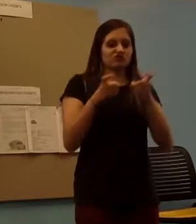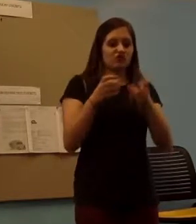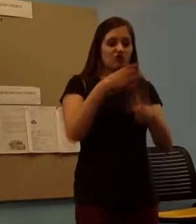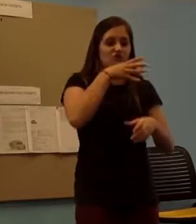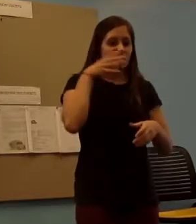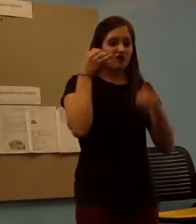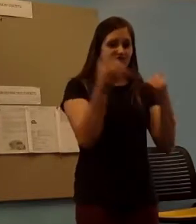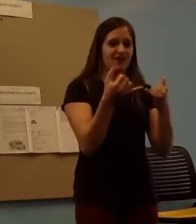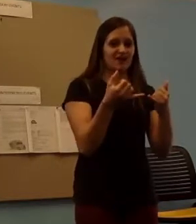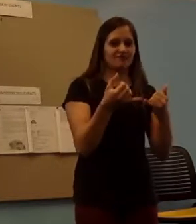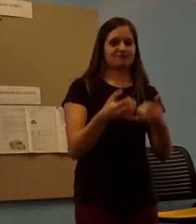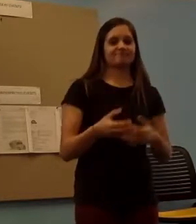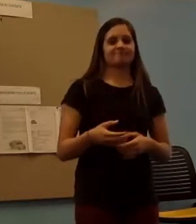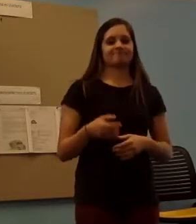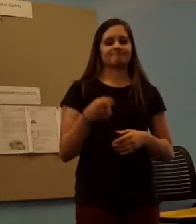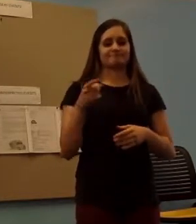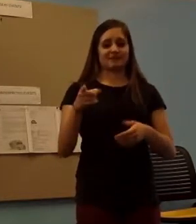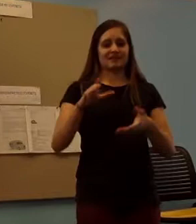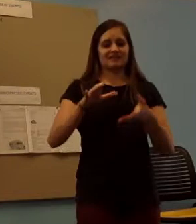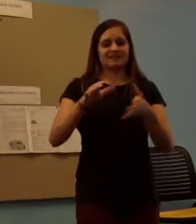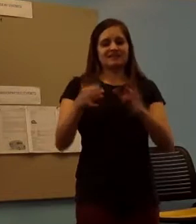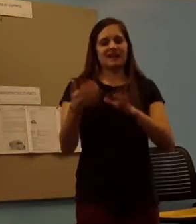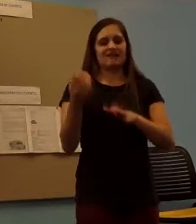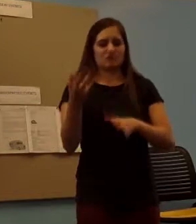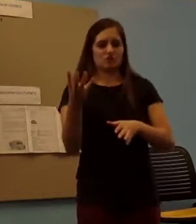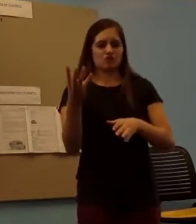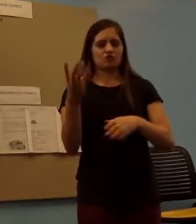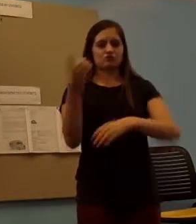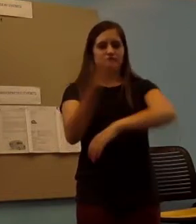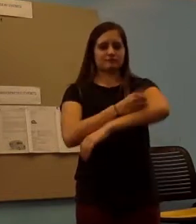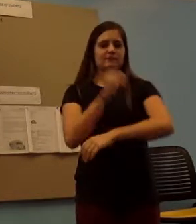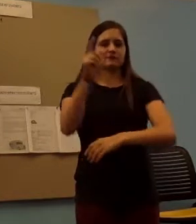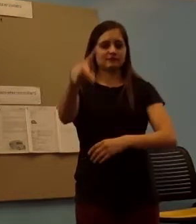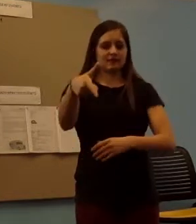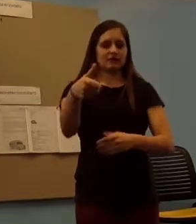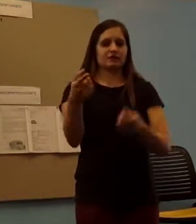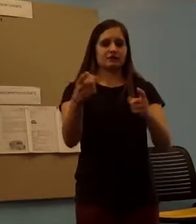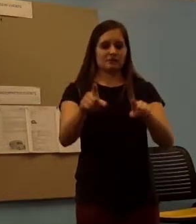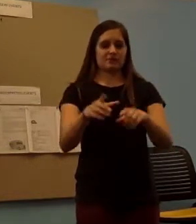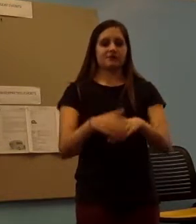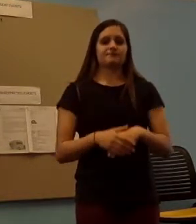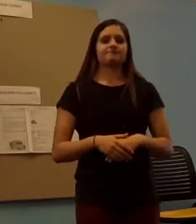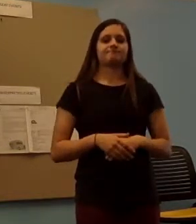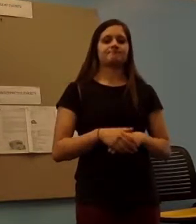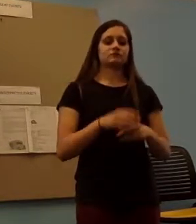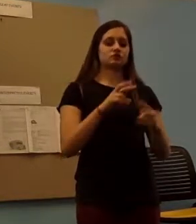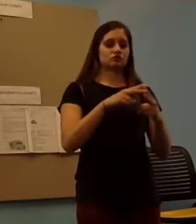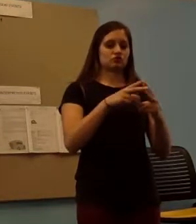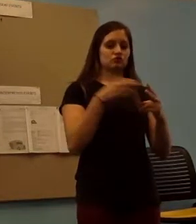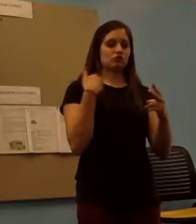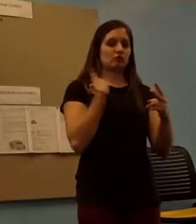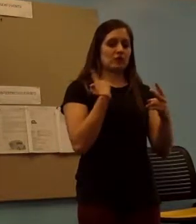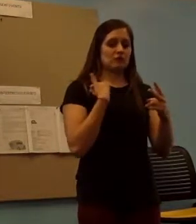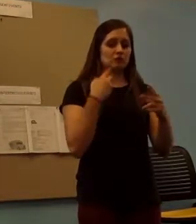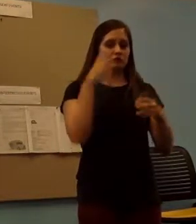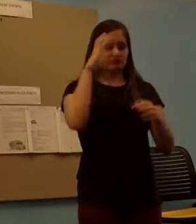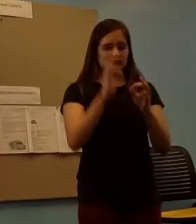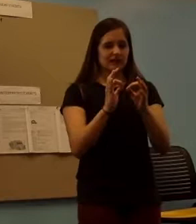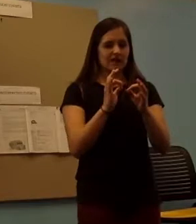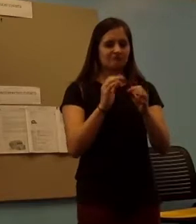later, and Snowball and Napoleon, which were two other pigs in the story, end up still plotting and figuring